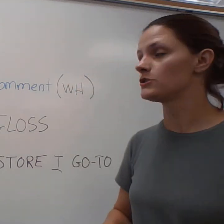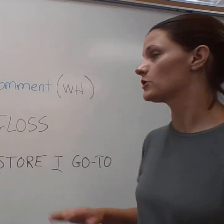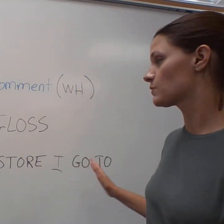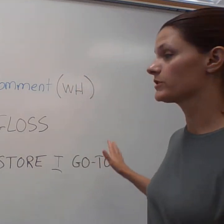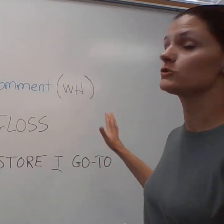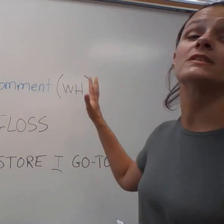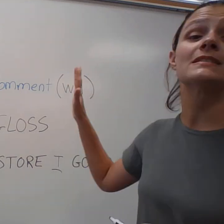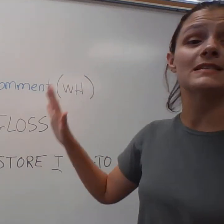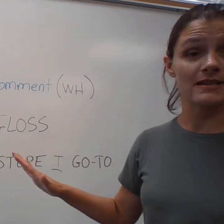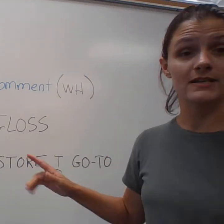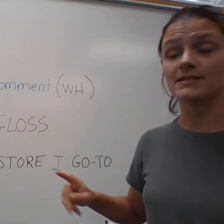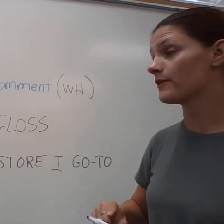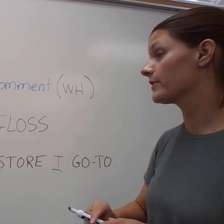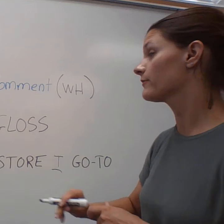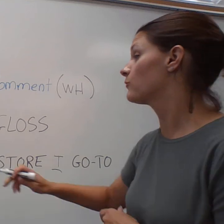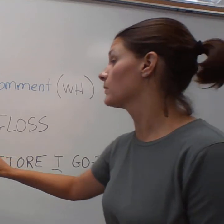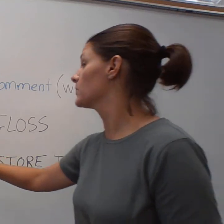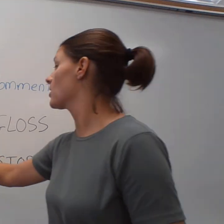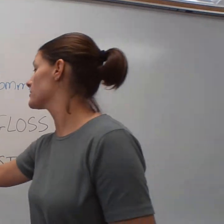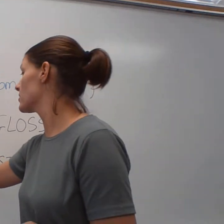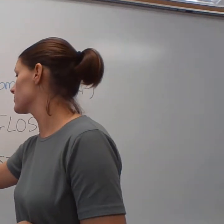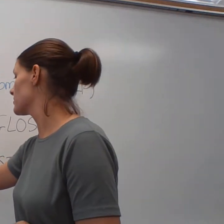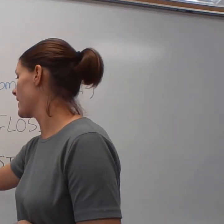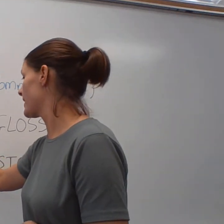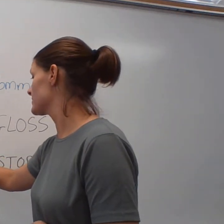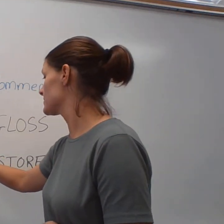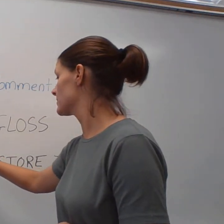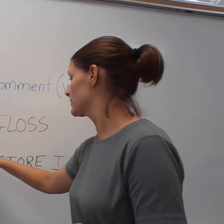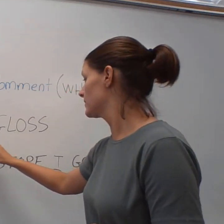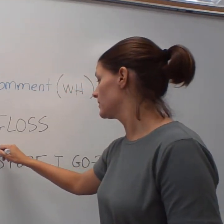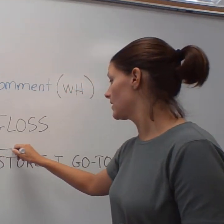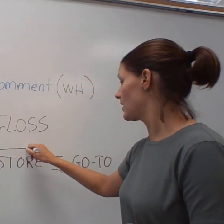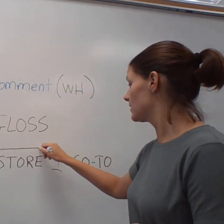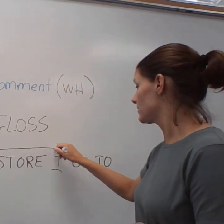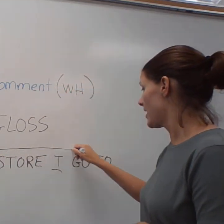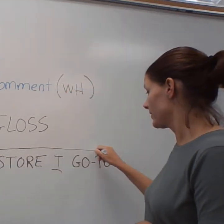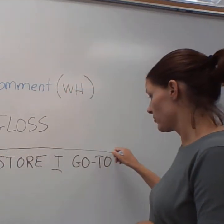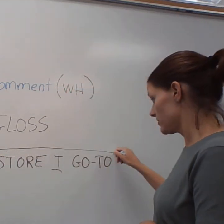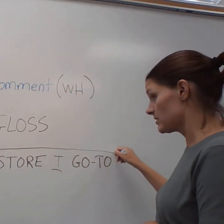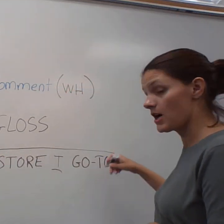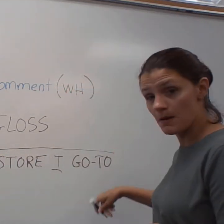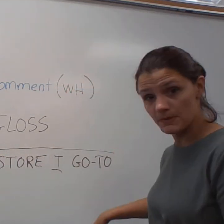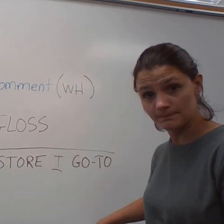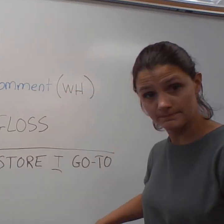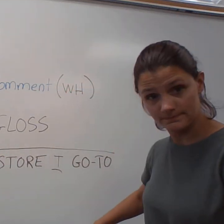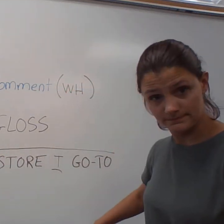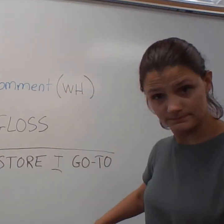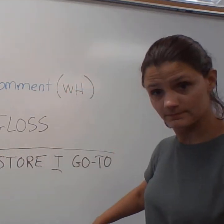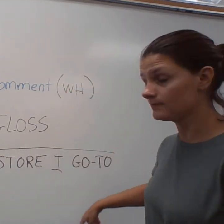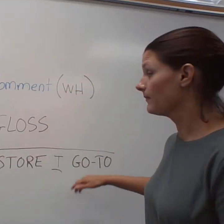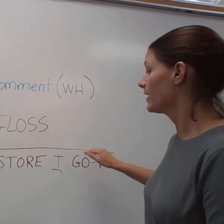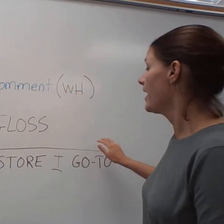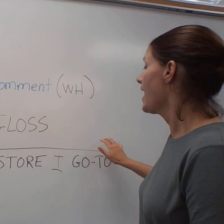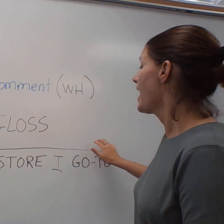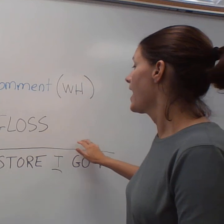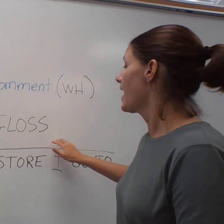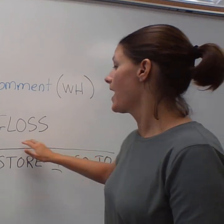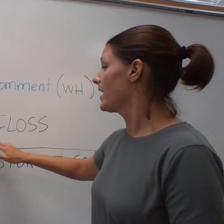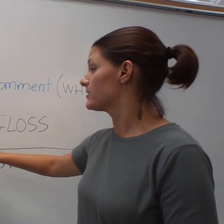just want you to see that it's out there. Formal gloss also has a line across the top. and